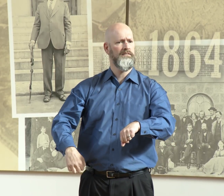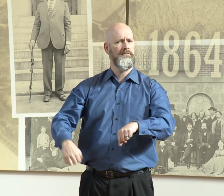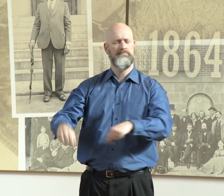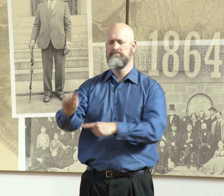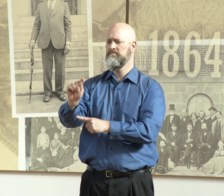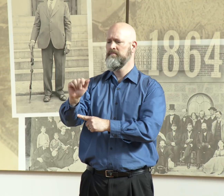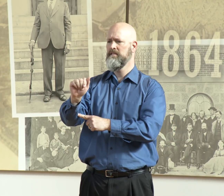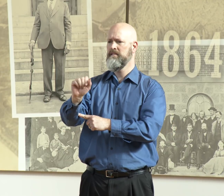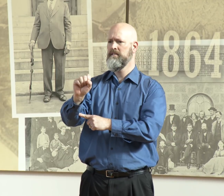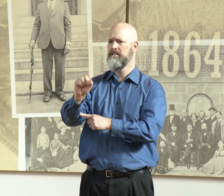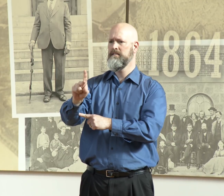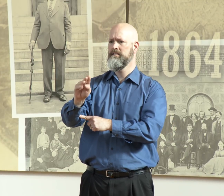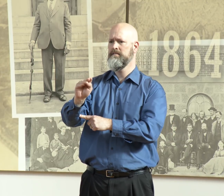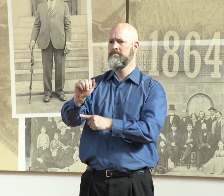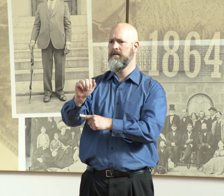Honestly, let me tell you what.